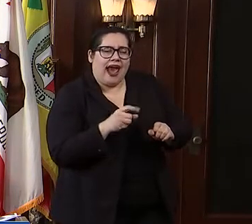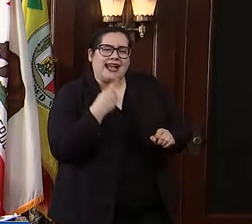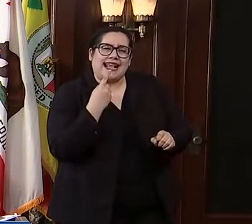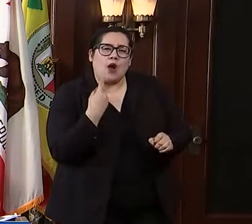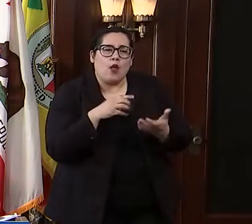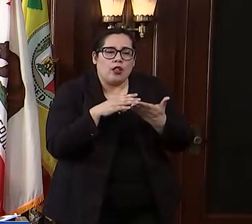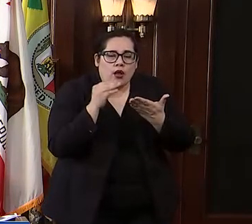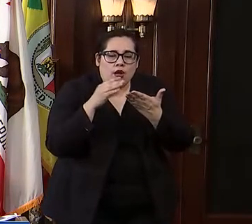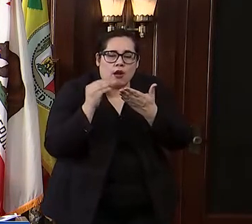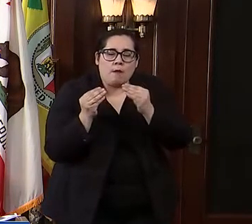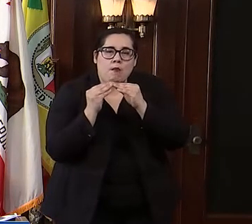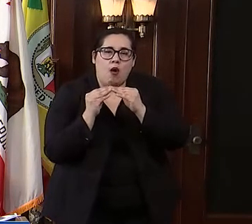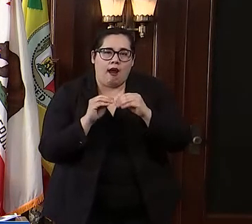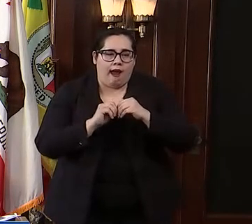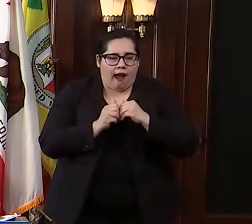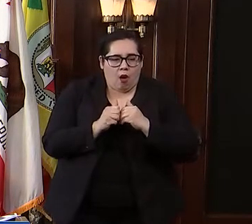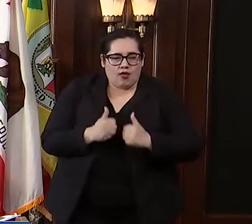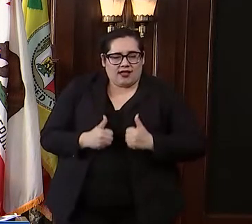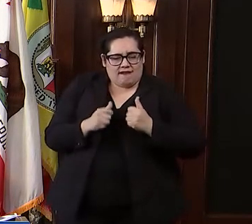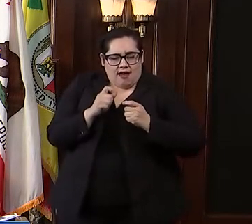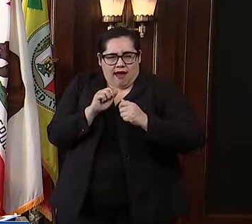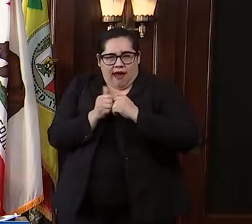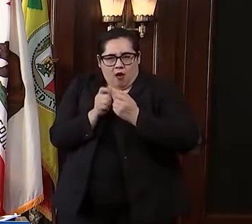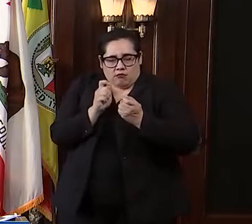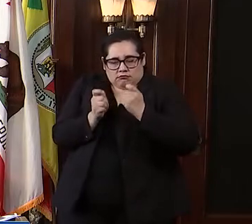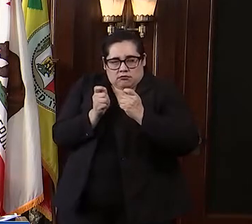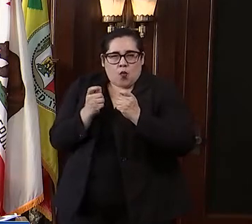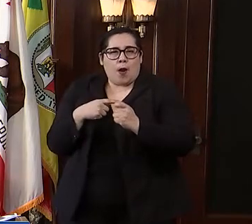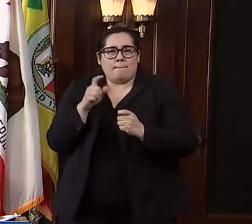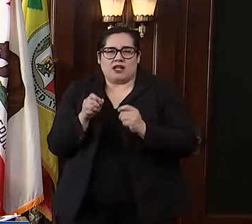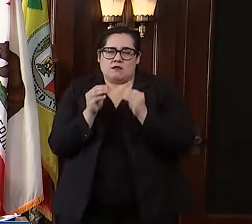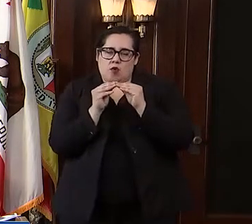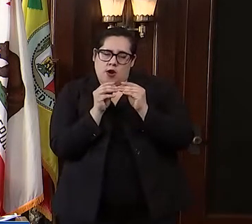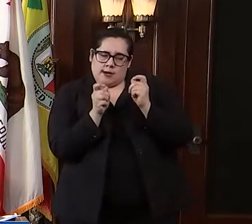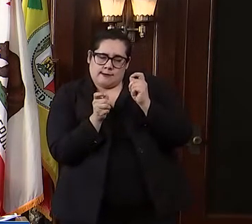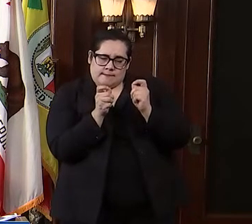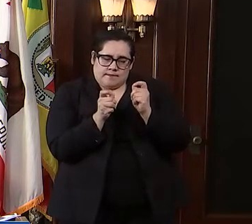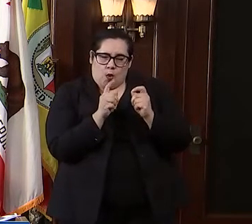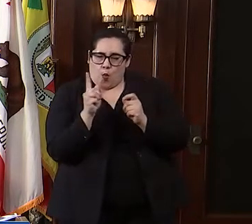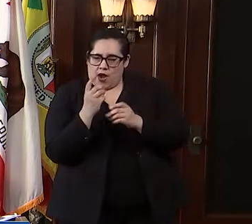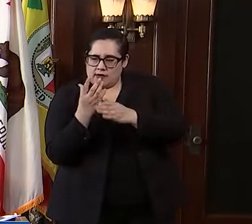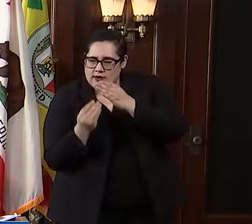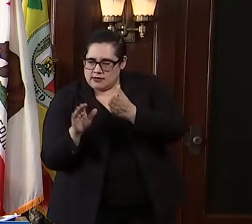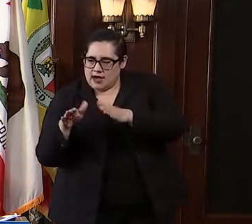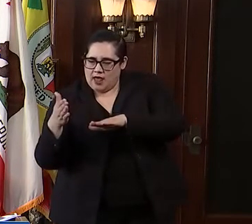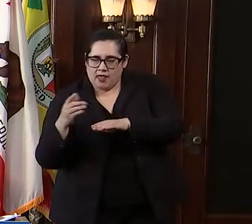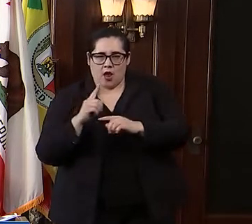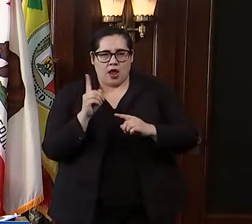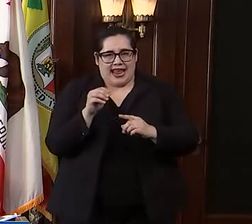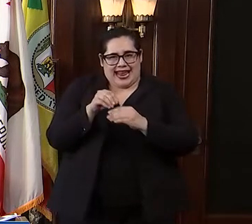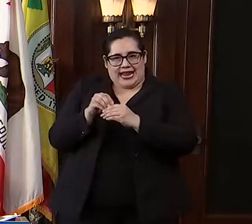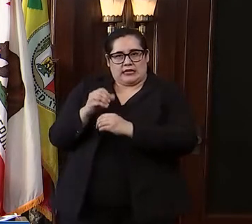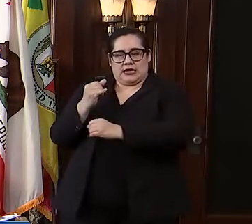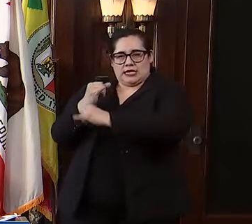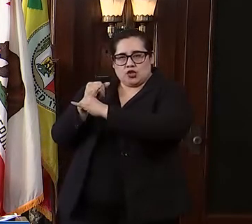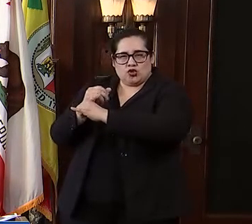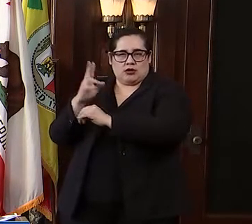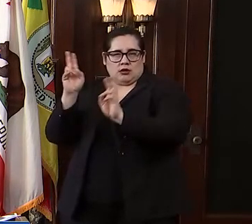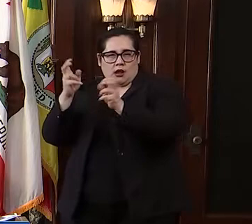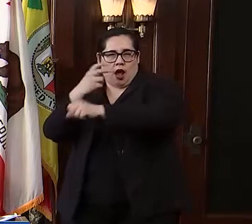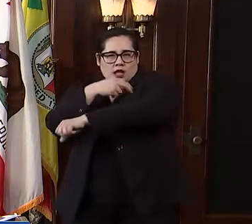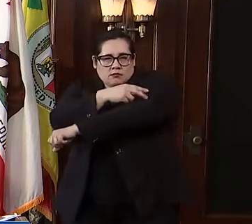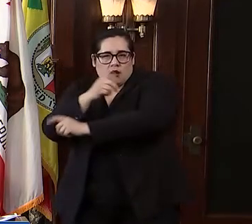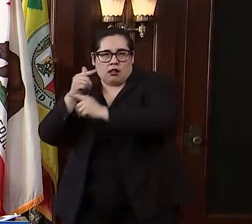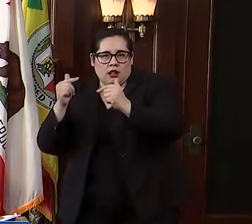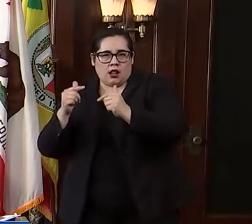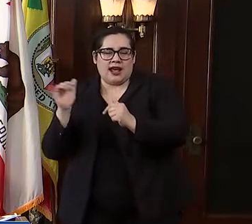learning more and more about how to live with this. We need to be more surgical about where the deaths are in our institutional settings. And as I just shared